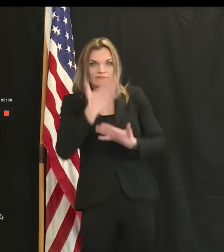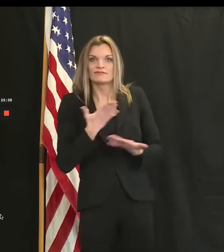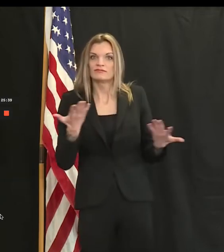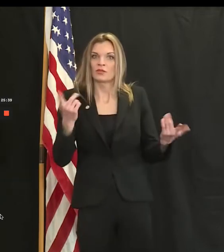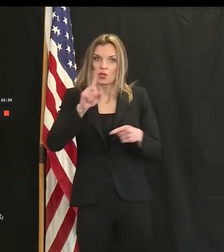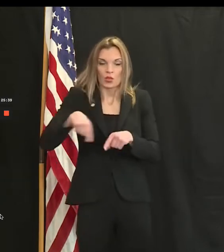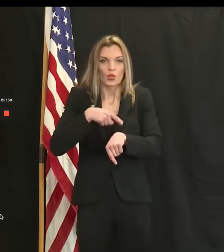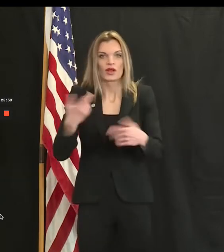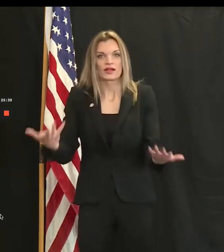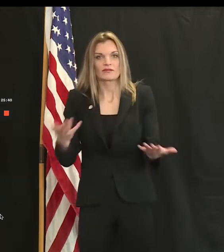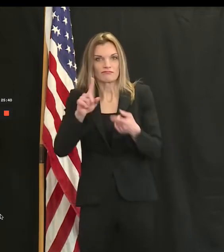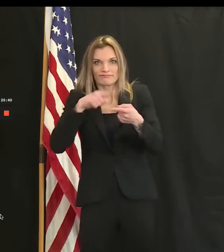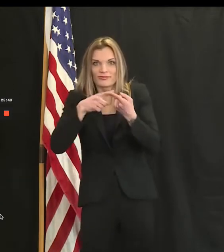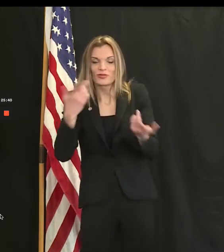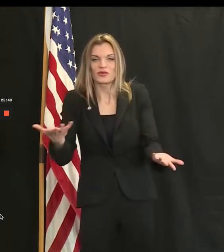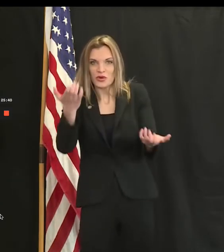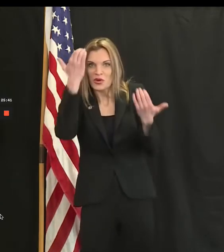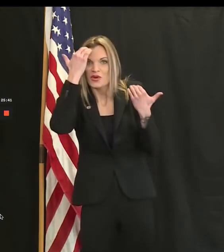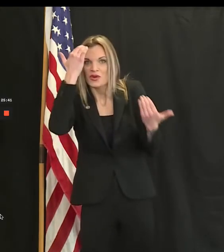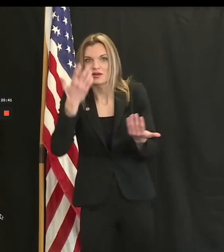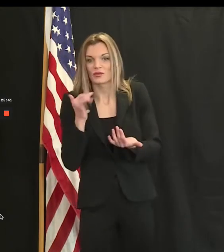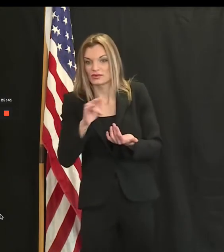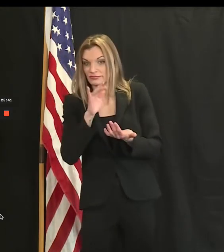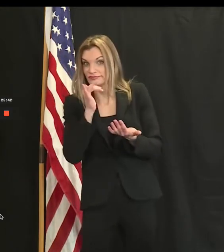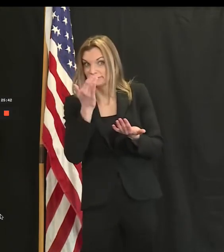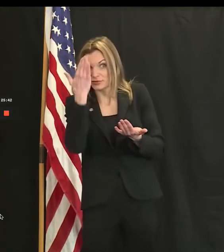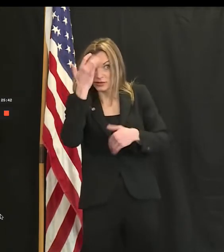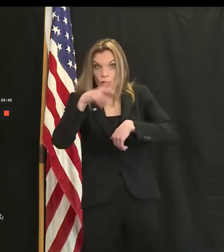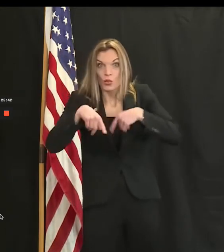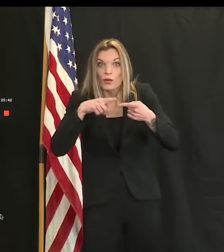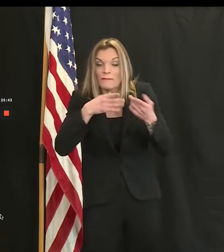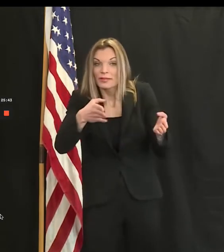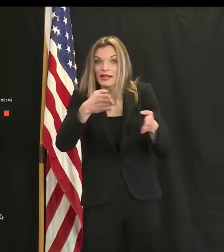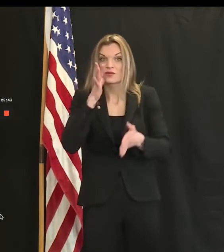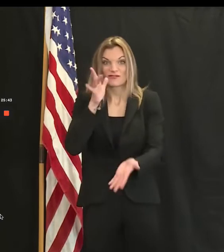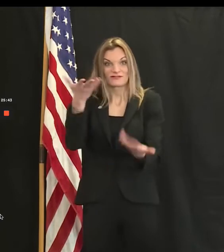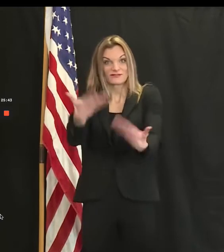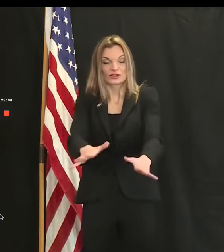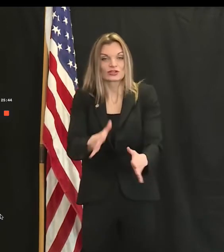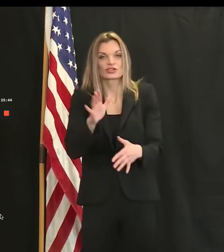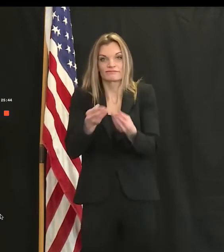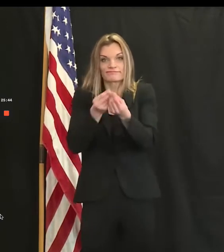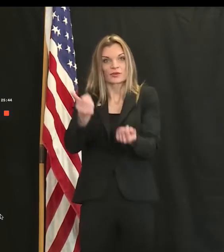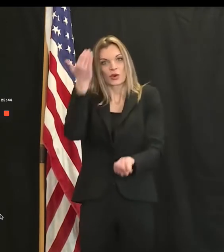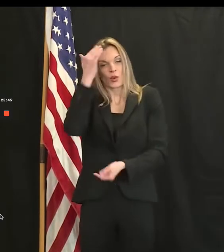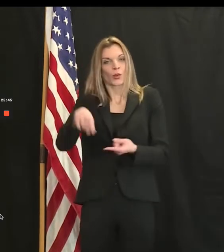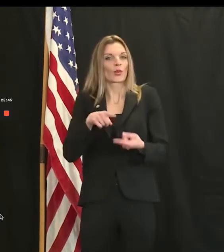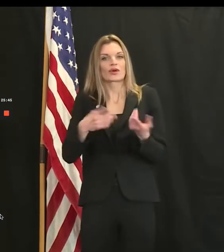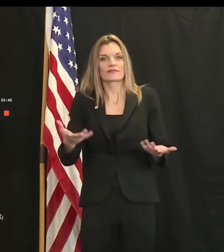these trials going through and getting a resolution one way or the other?